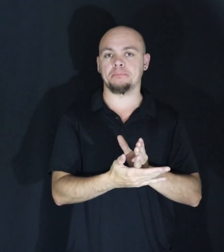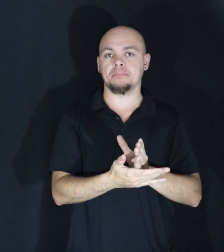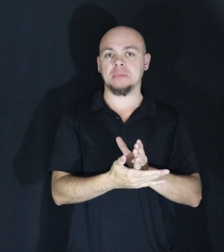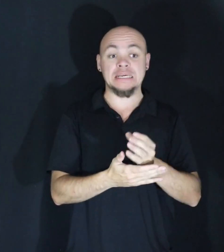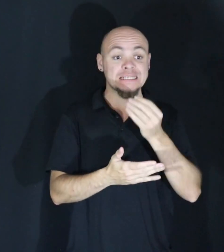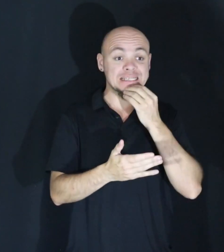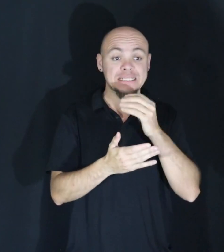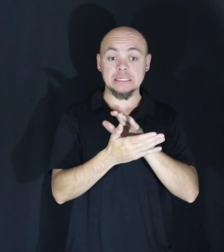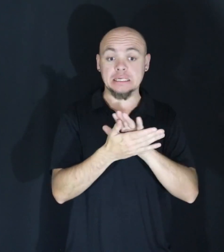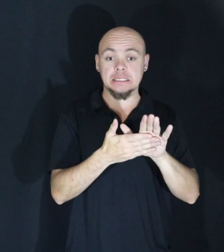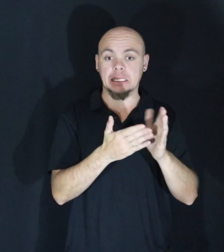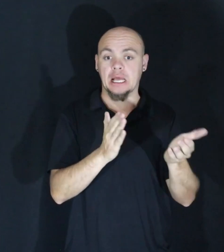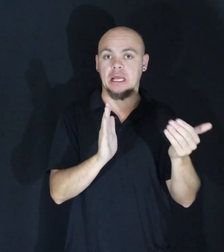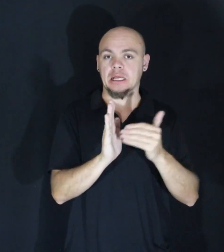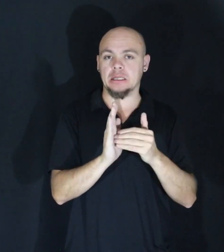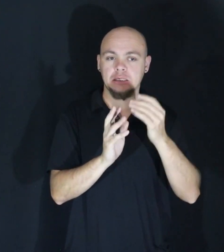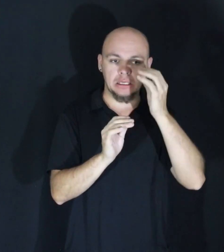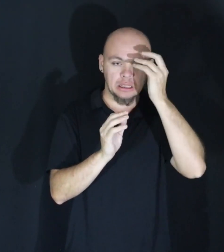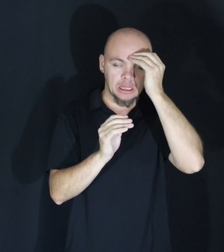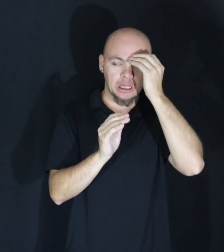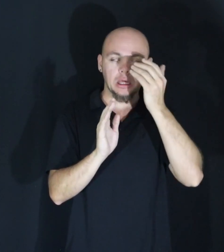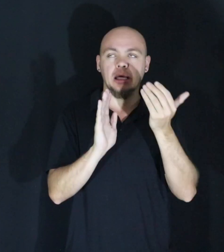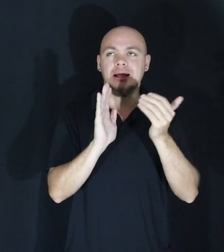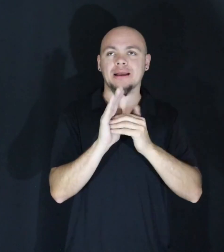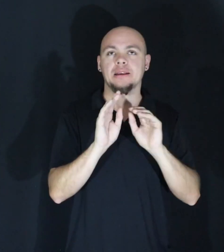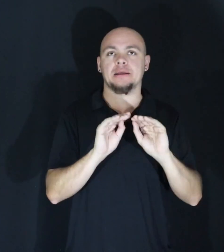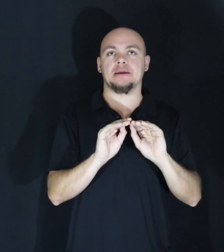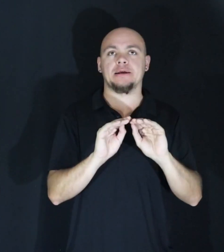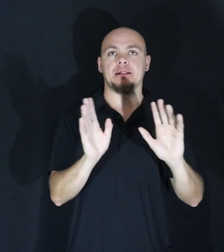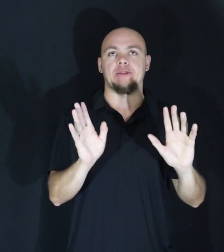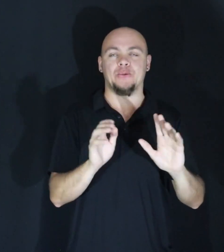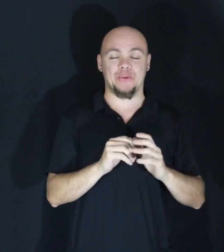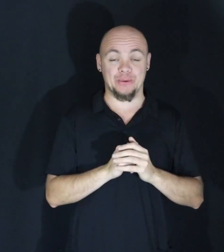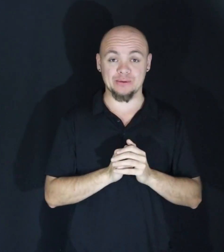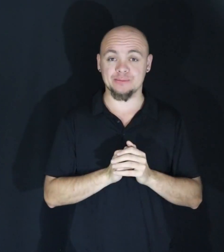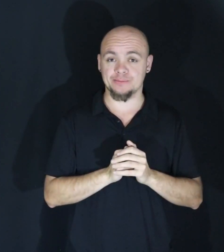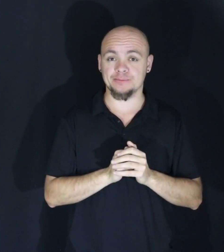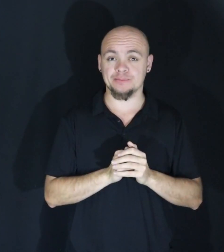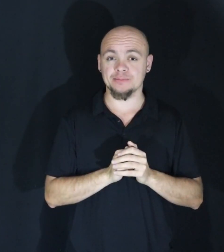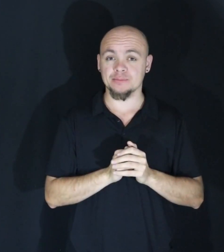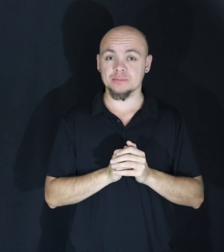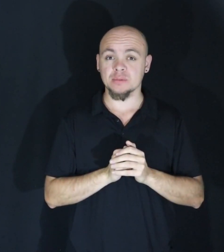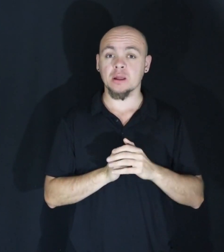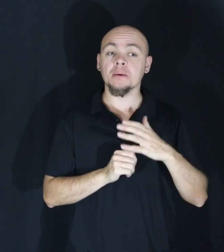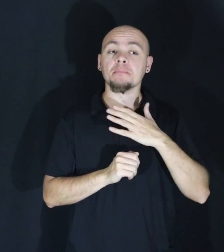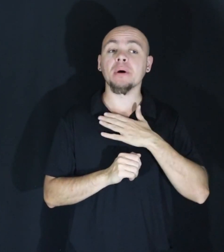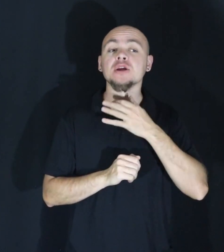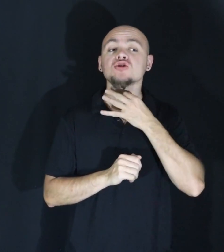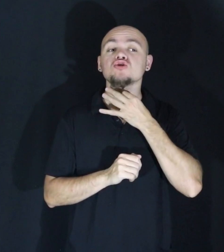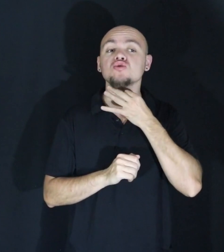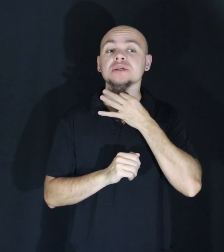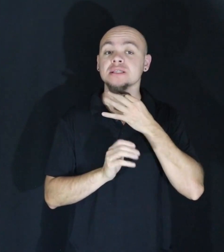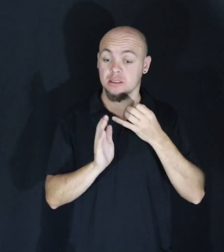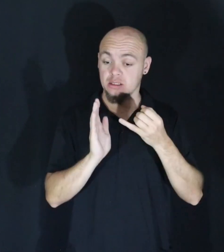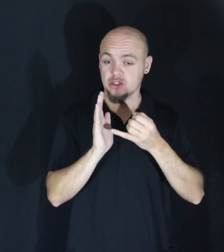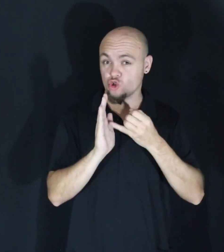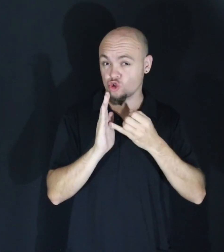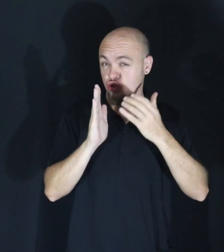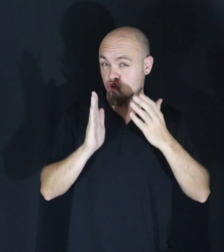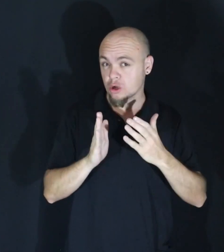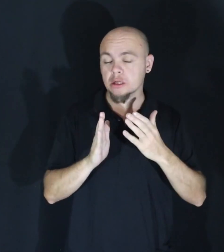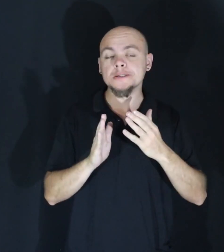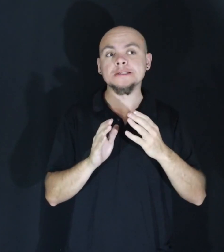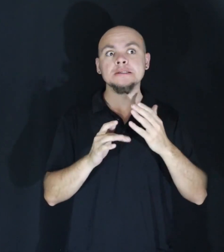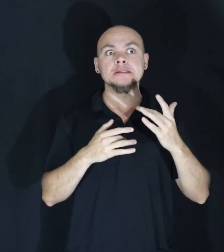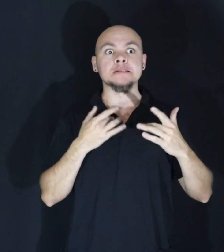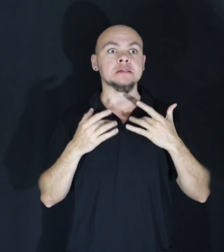again, I began to think clearly again. My journalistic curiosity was ignited, and for the